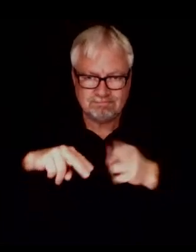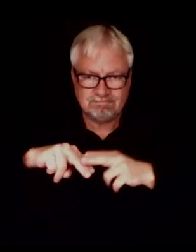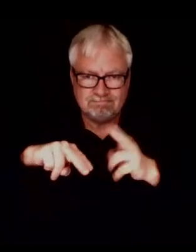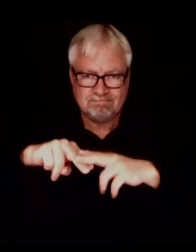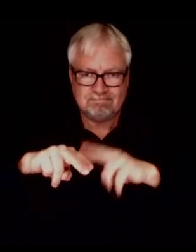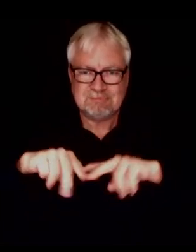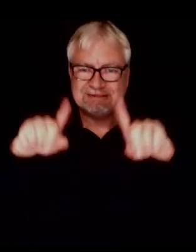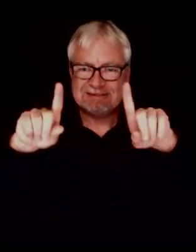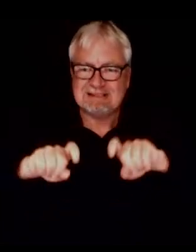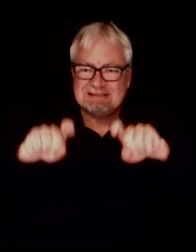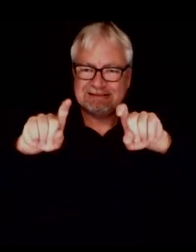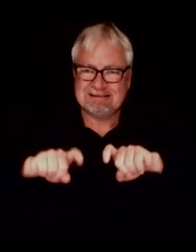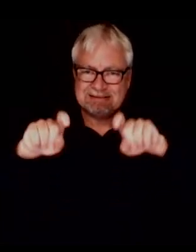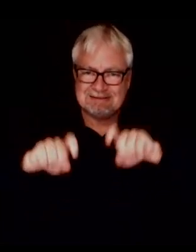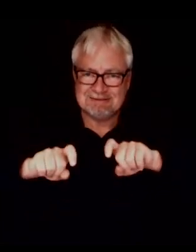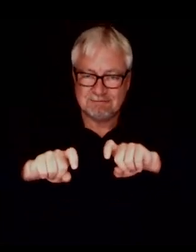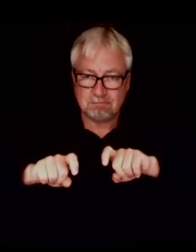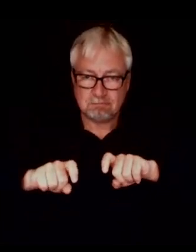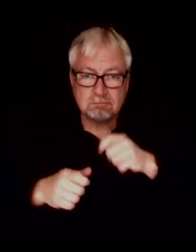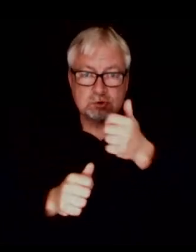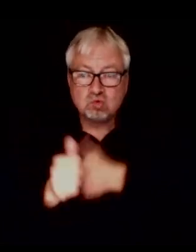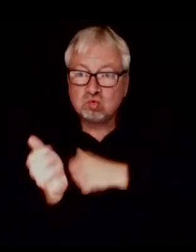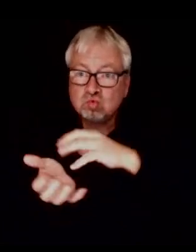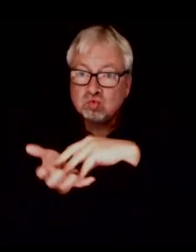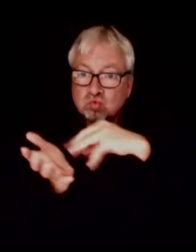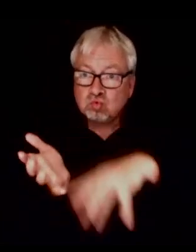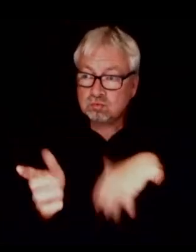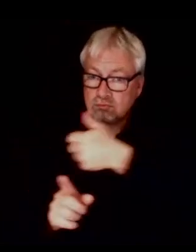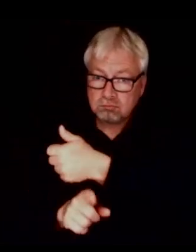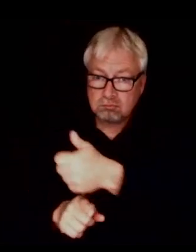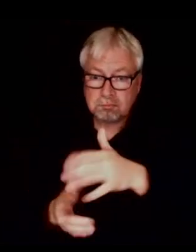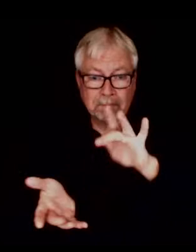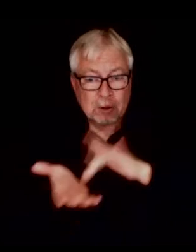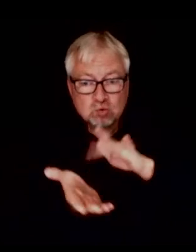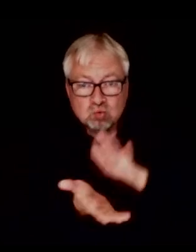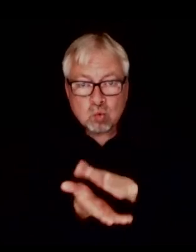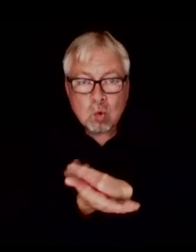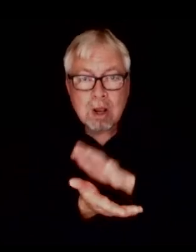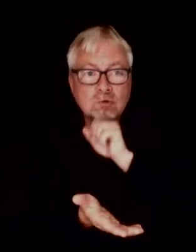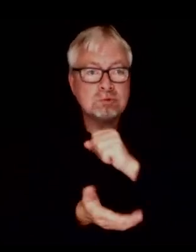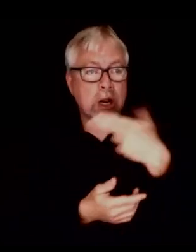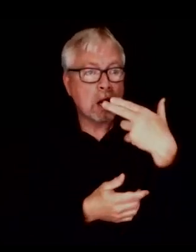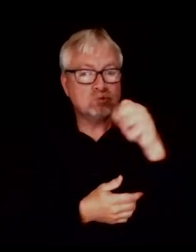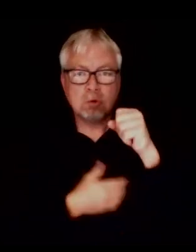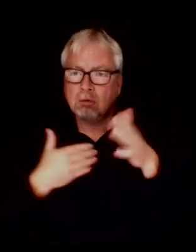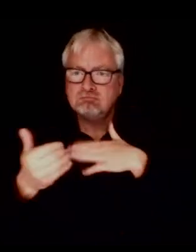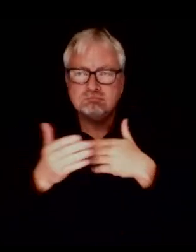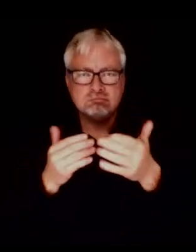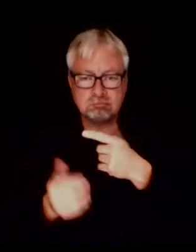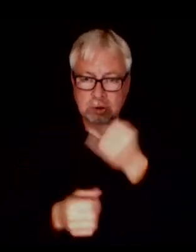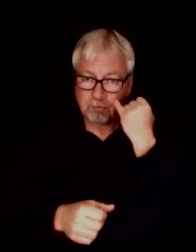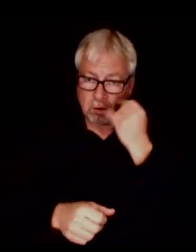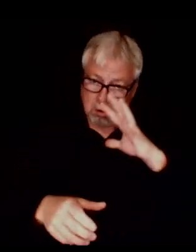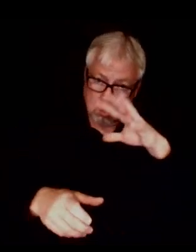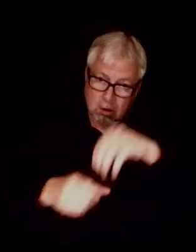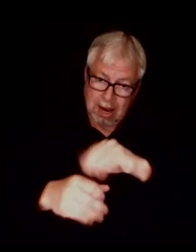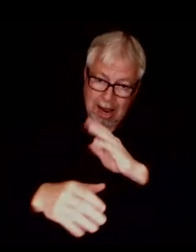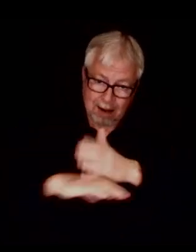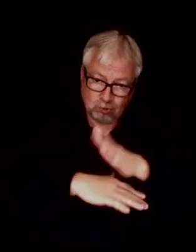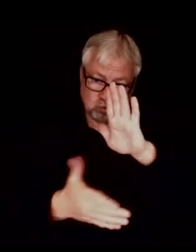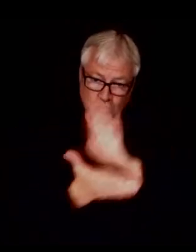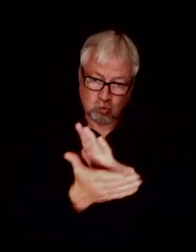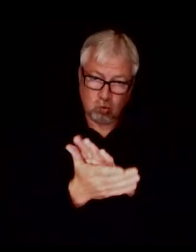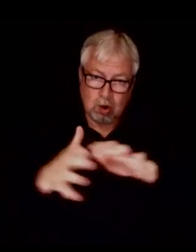student in middle and high school, regardless of their participation in extracurricular activities, to get a COVID test every 2